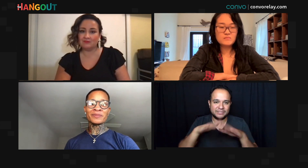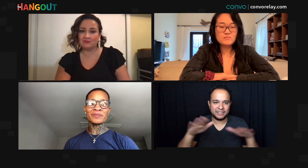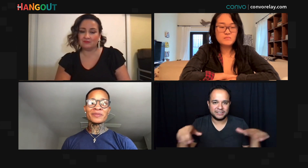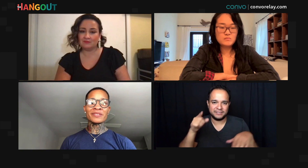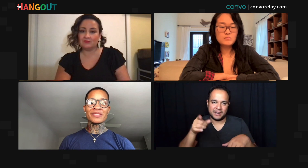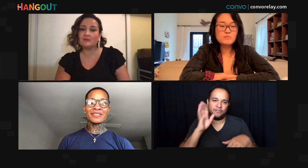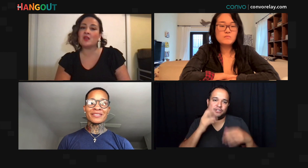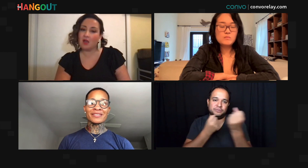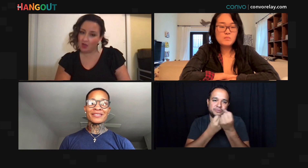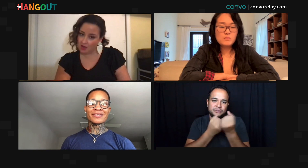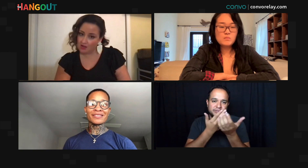PFLAG,